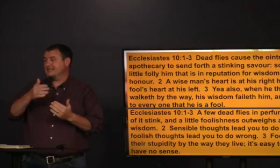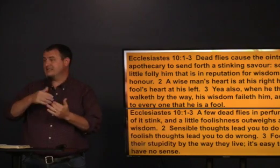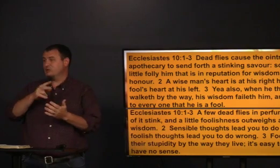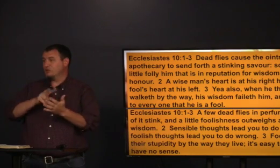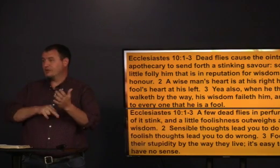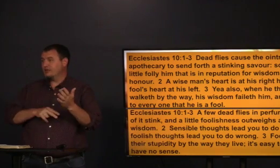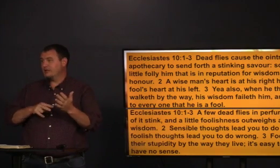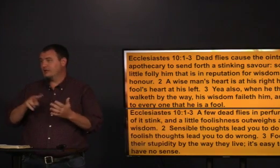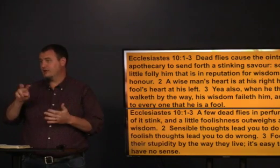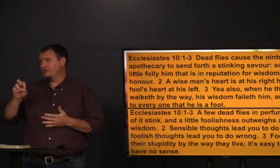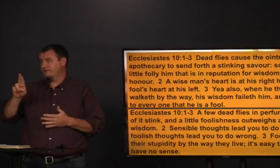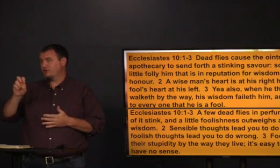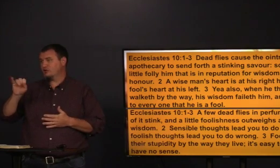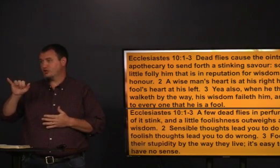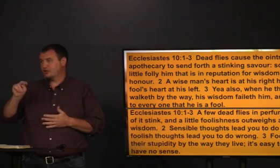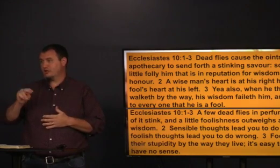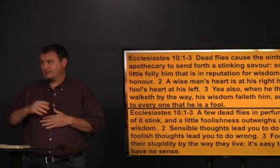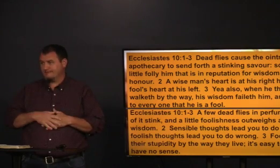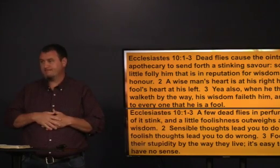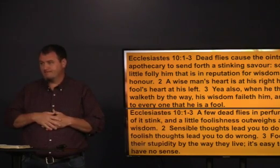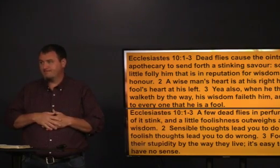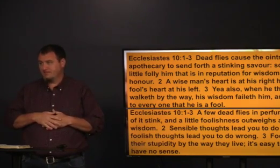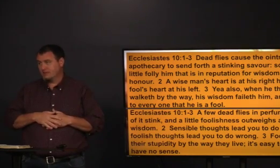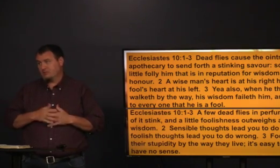easy read version.